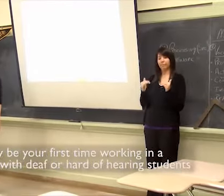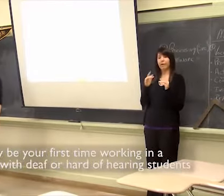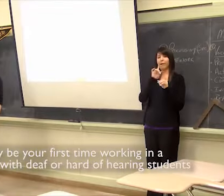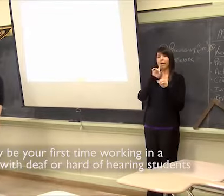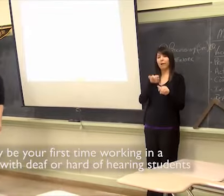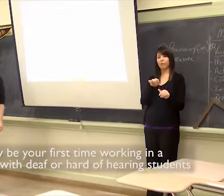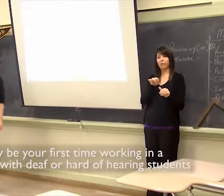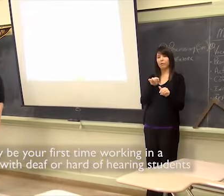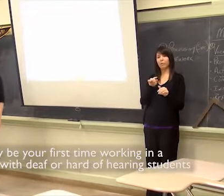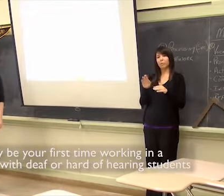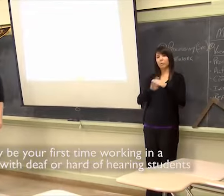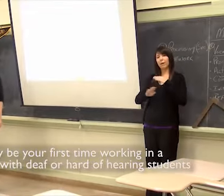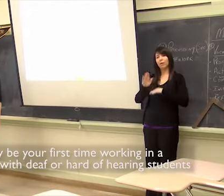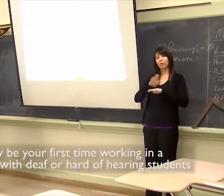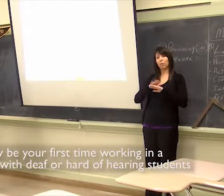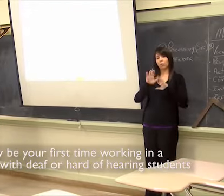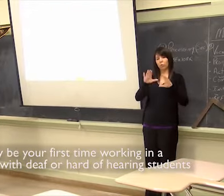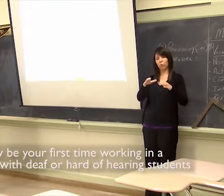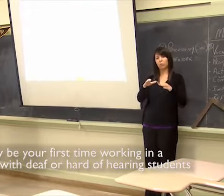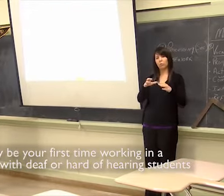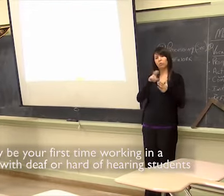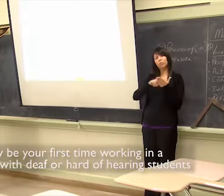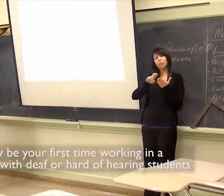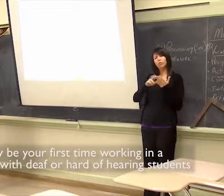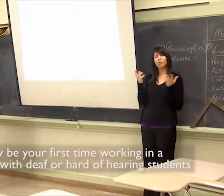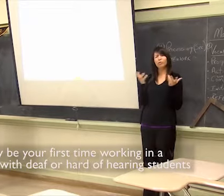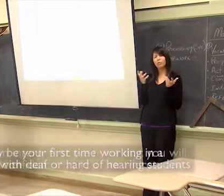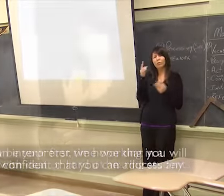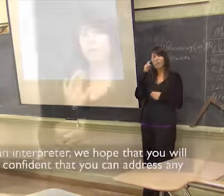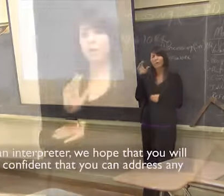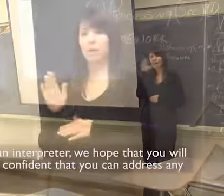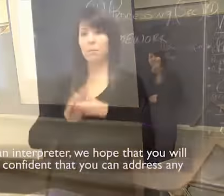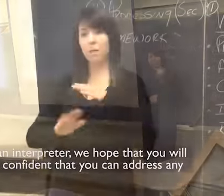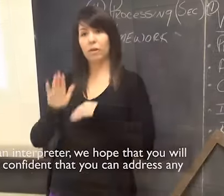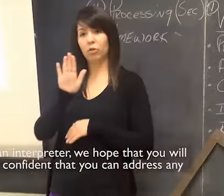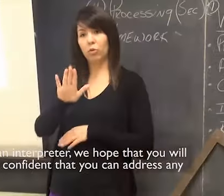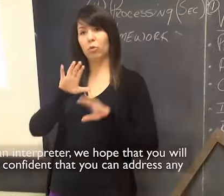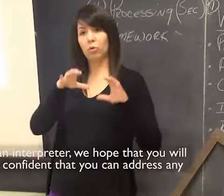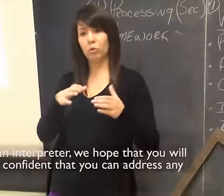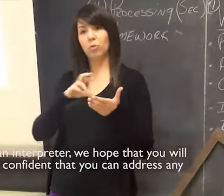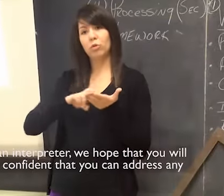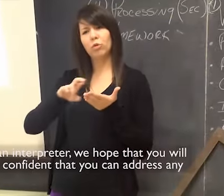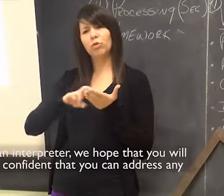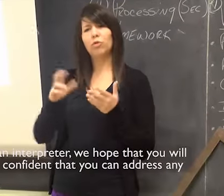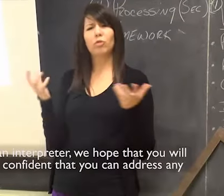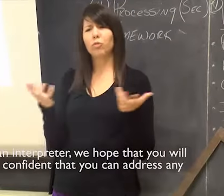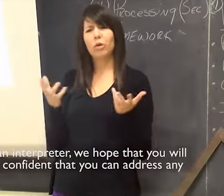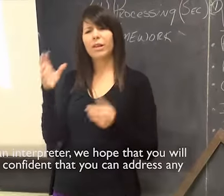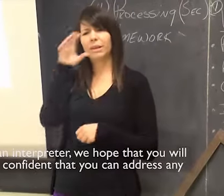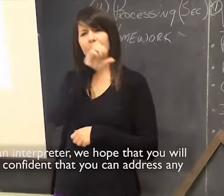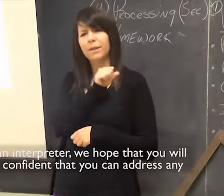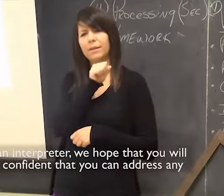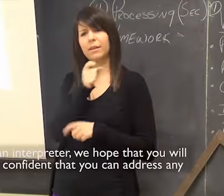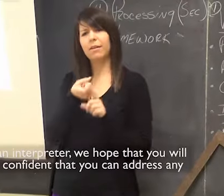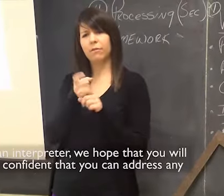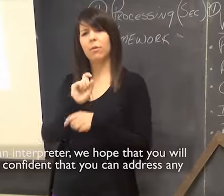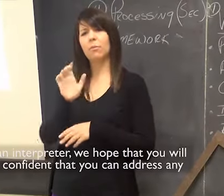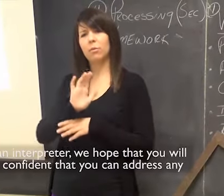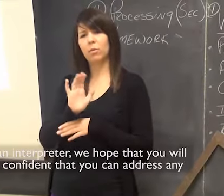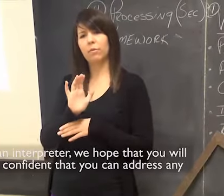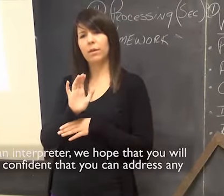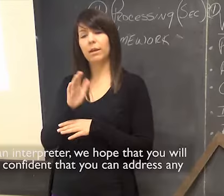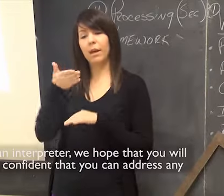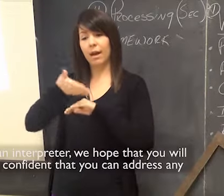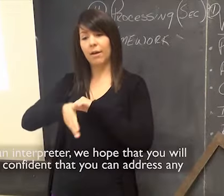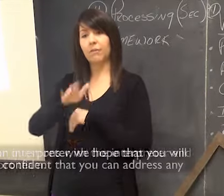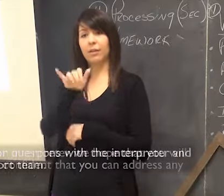your first time working in a classroom with deaf or hard of hearing students, as well as an interpreter, we hope that you will always feel